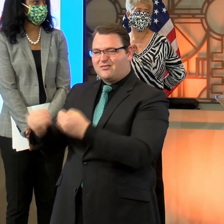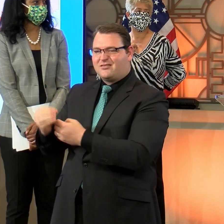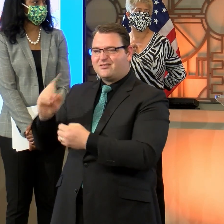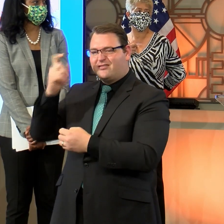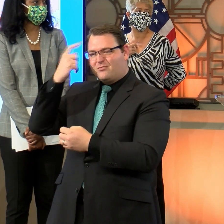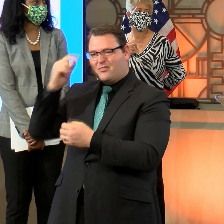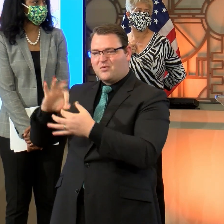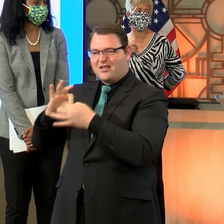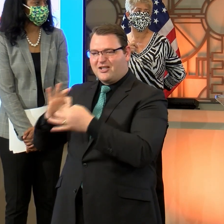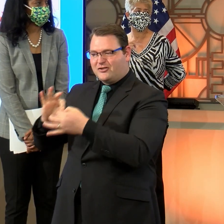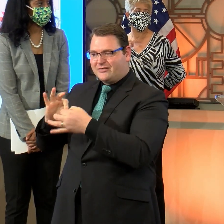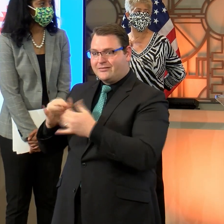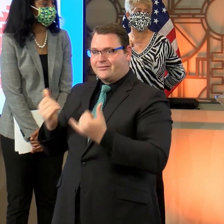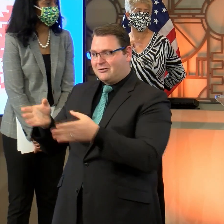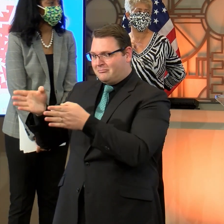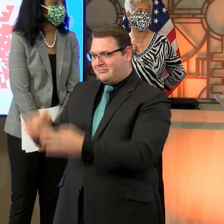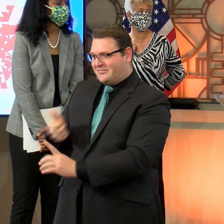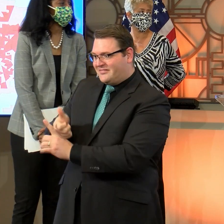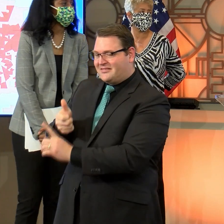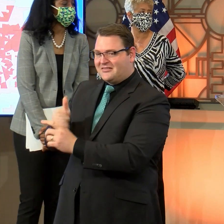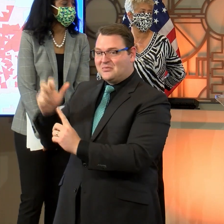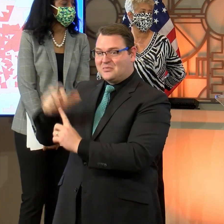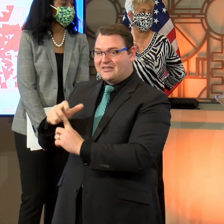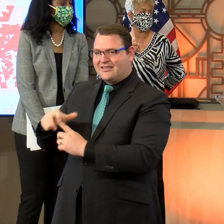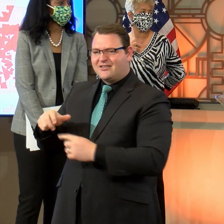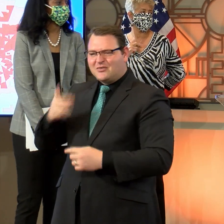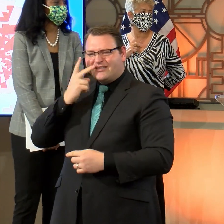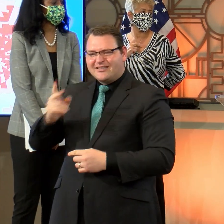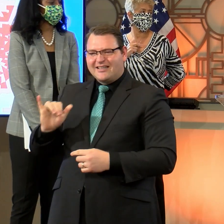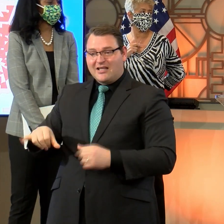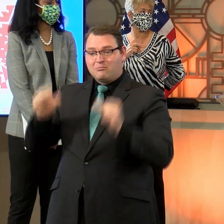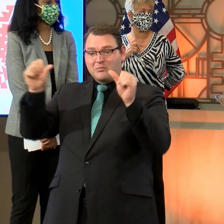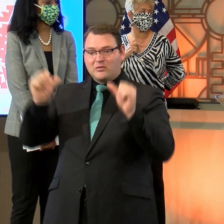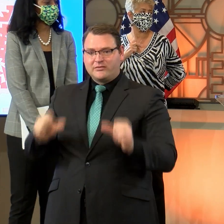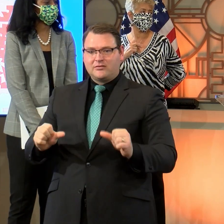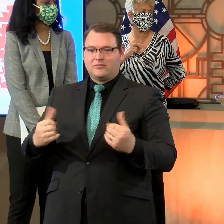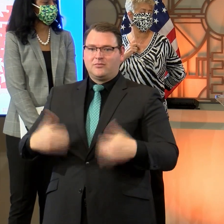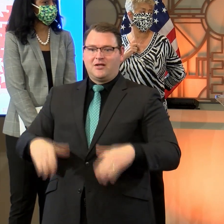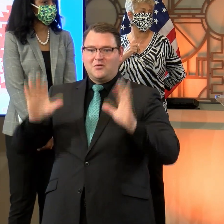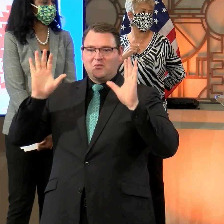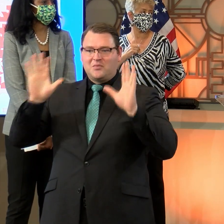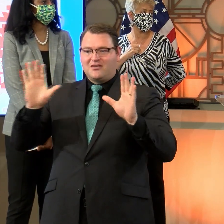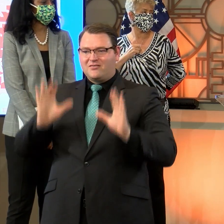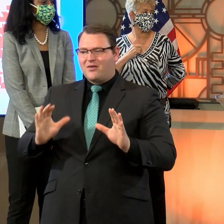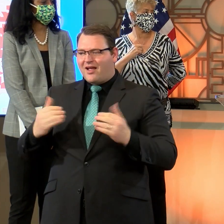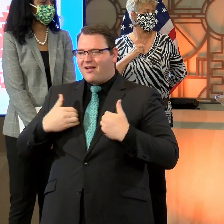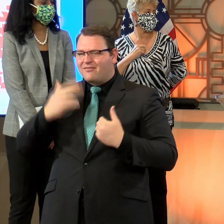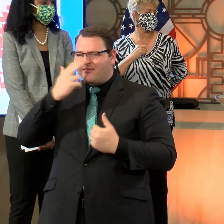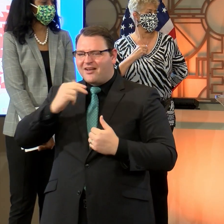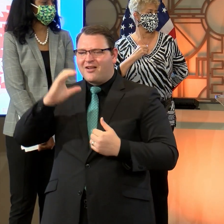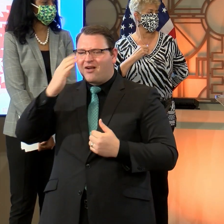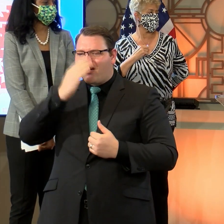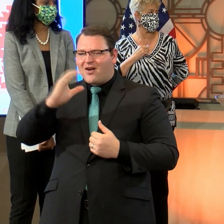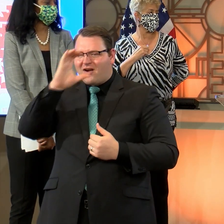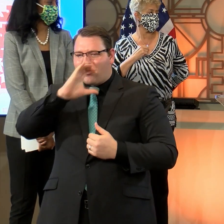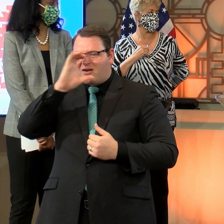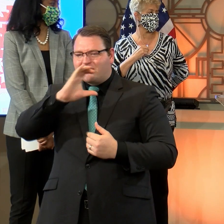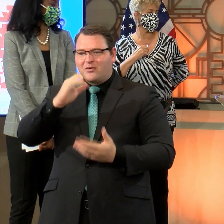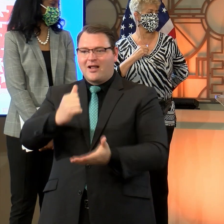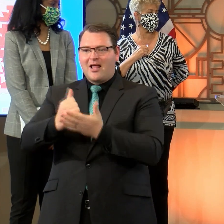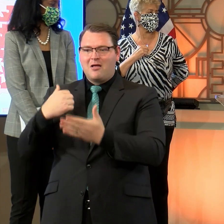you can see in the social distancing poster, he's created the most amazing cartoons to help us